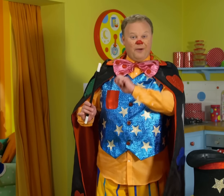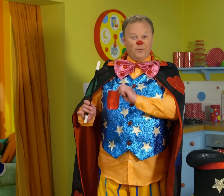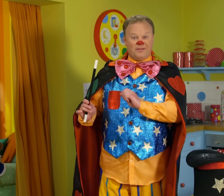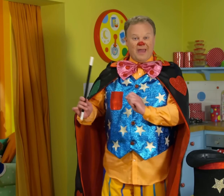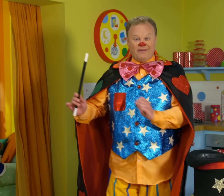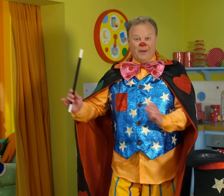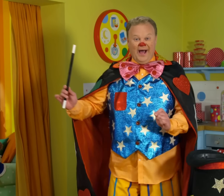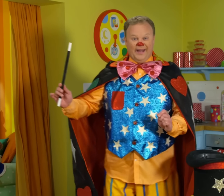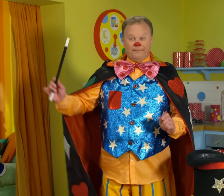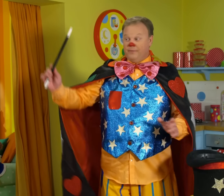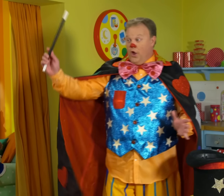with me, everyone.